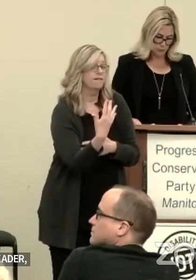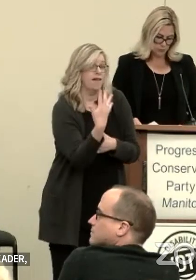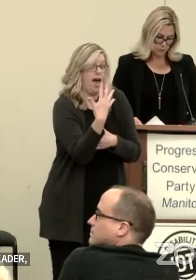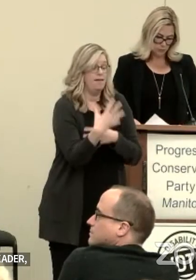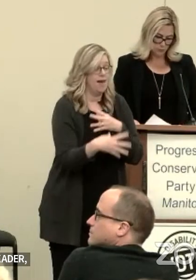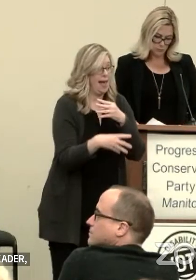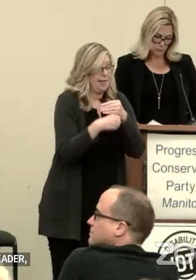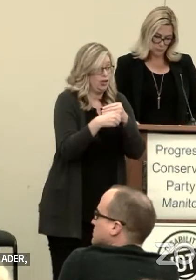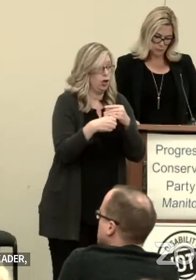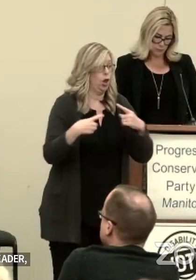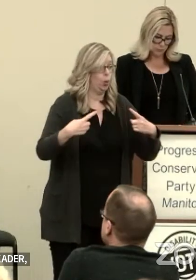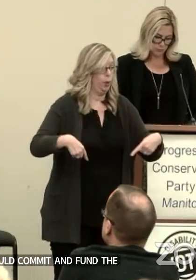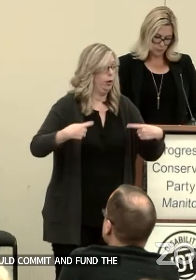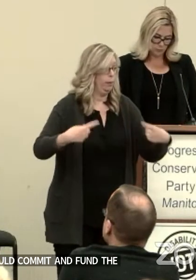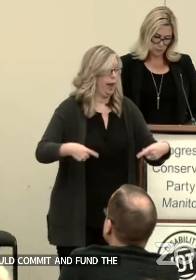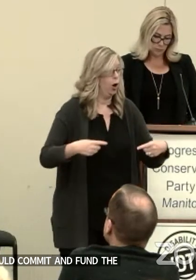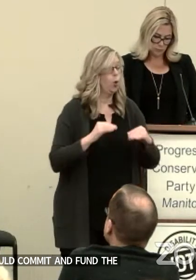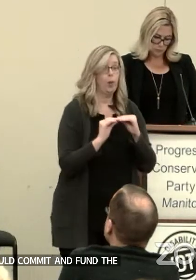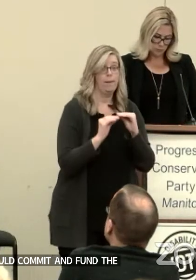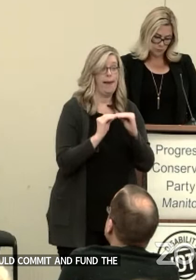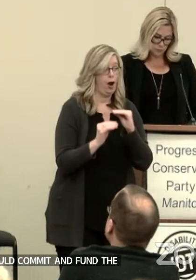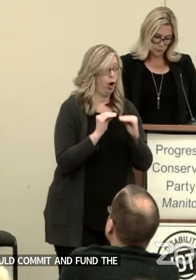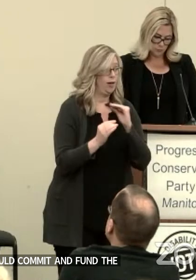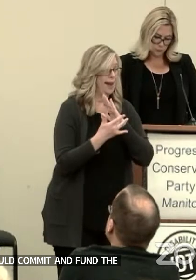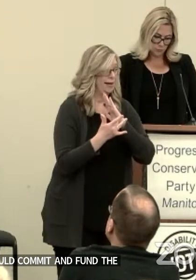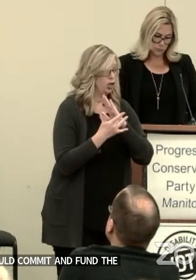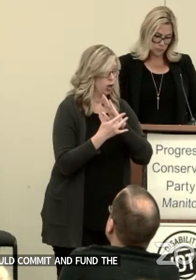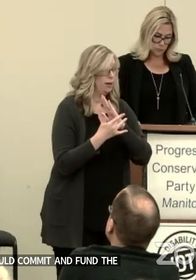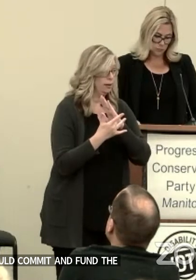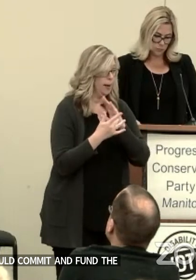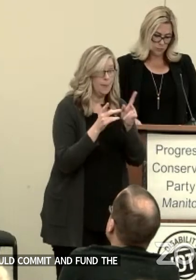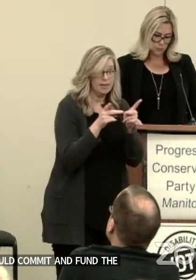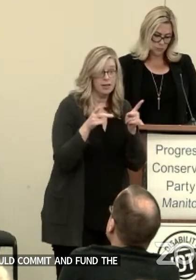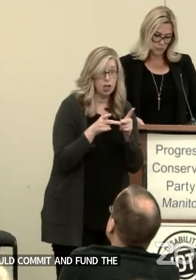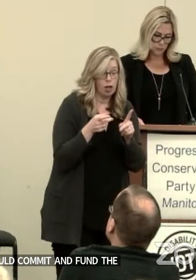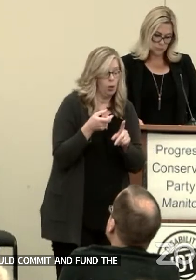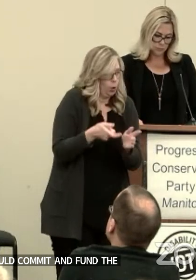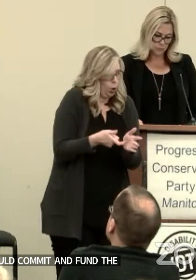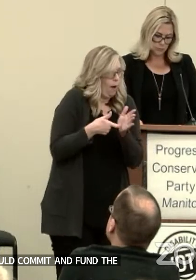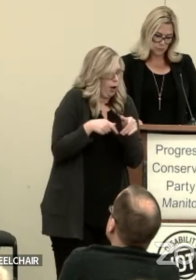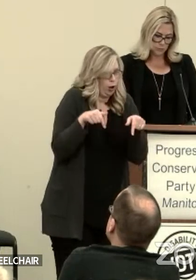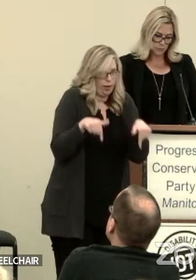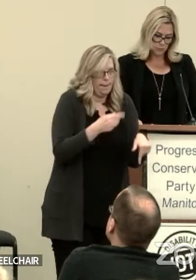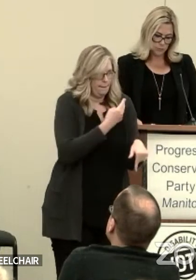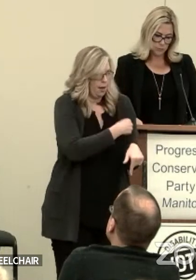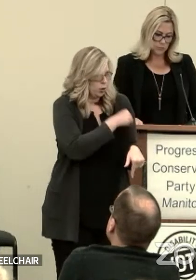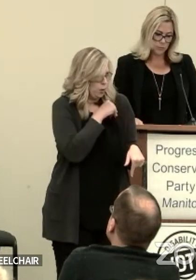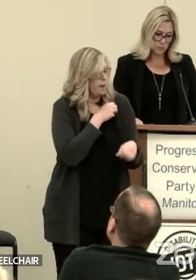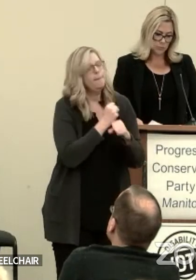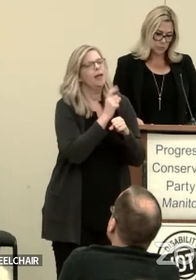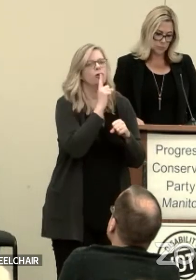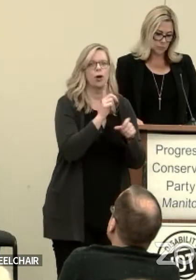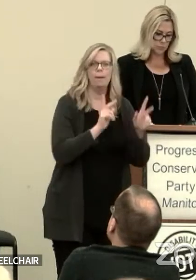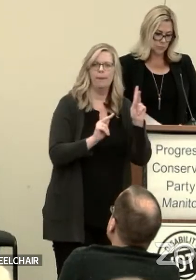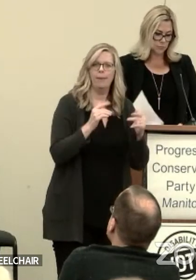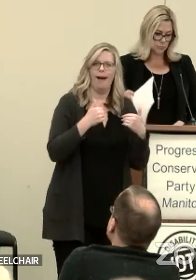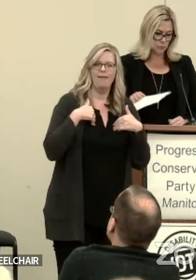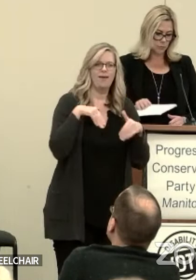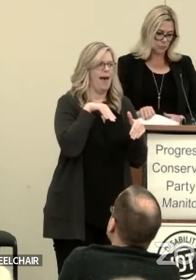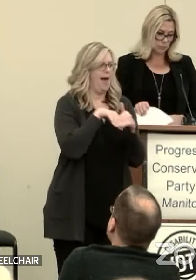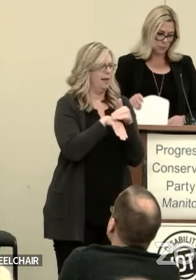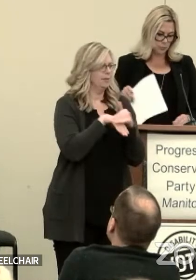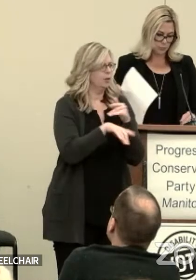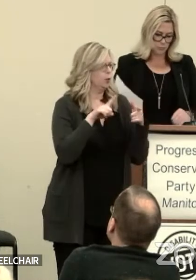additional wheelchair repair technicians positions that we need here in Manitoba to ensure that citizens have access